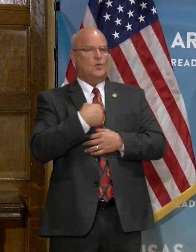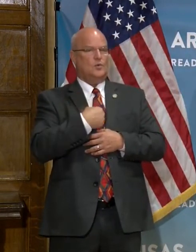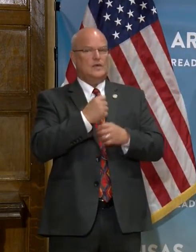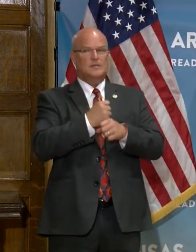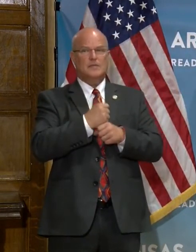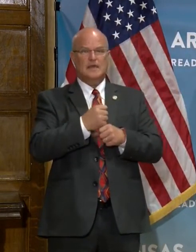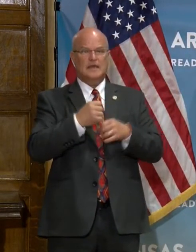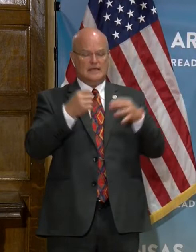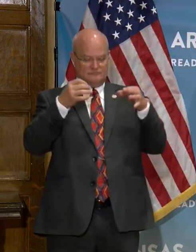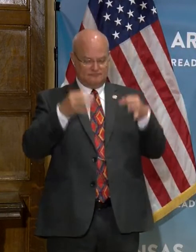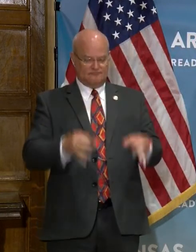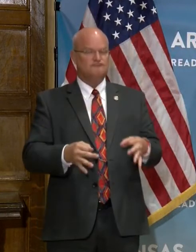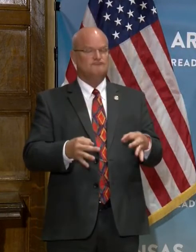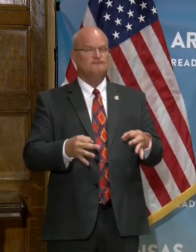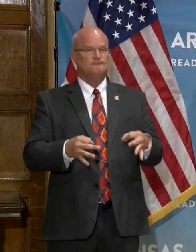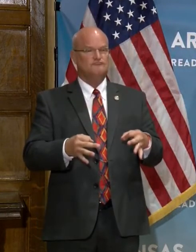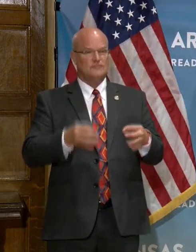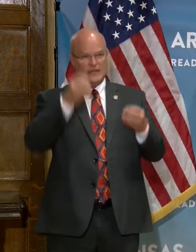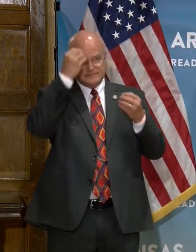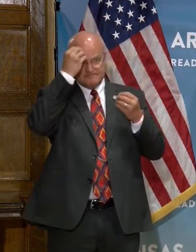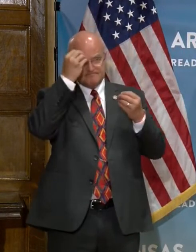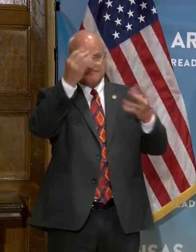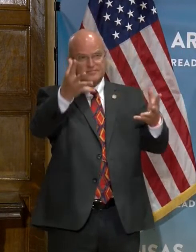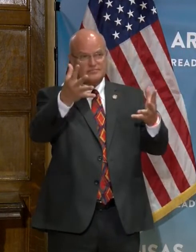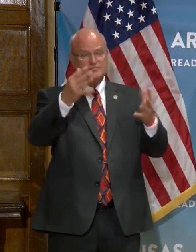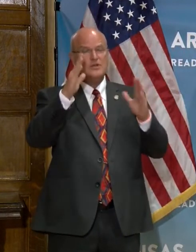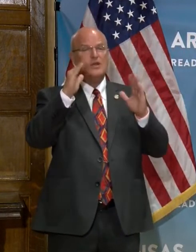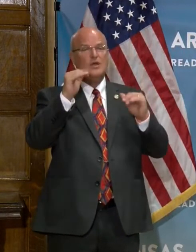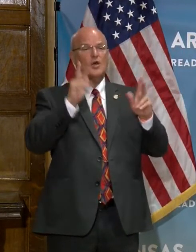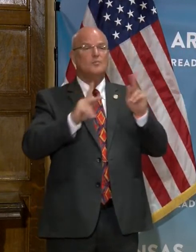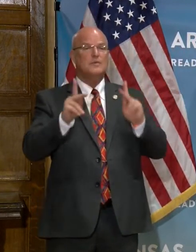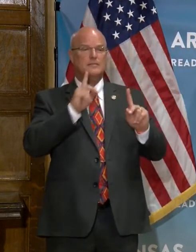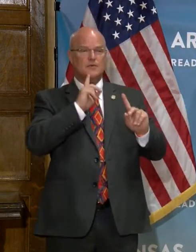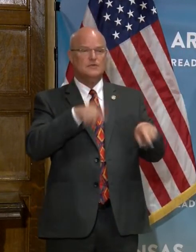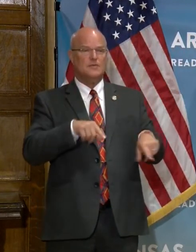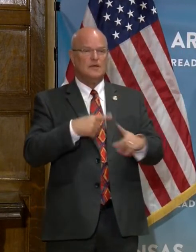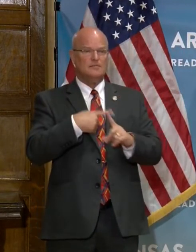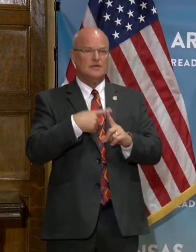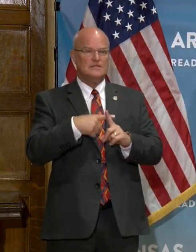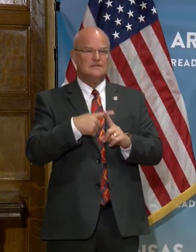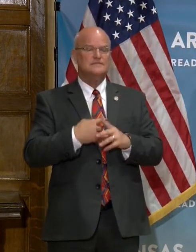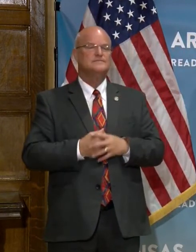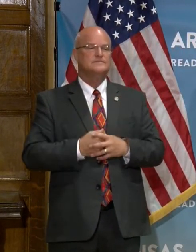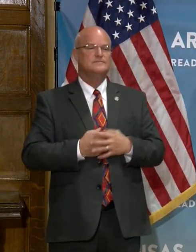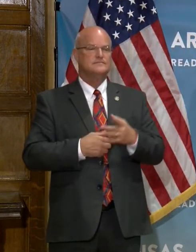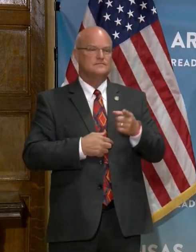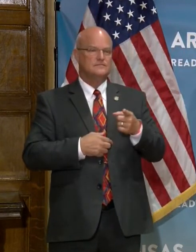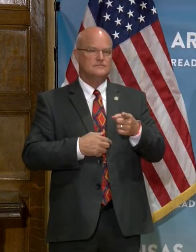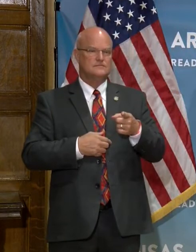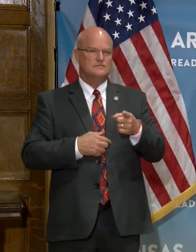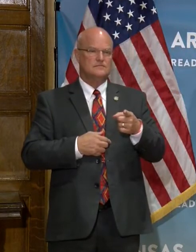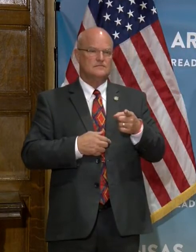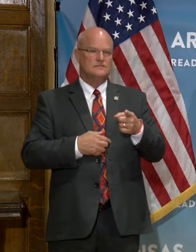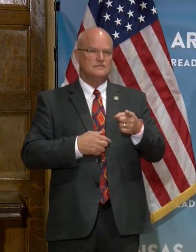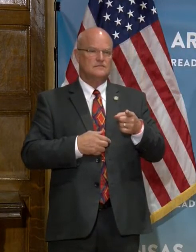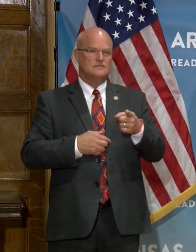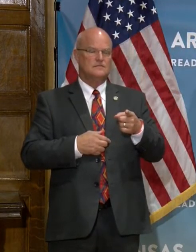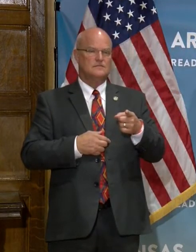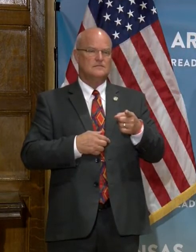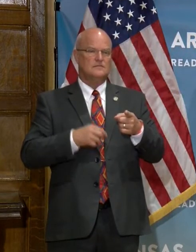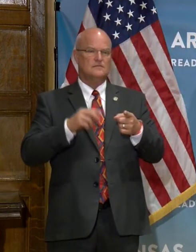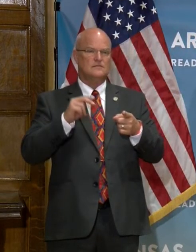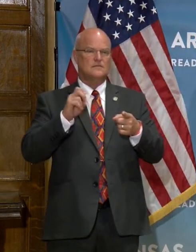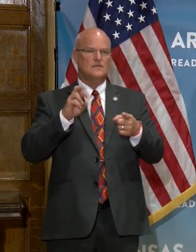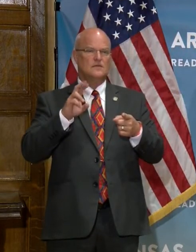make our case, and we hope Arkansans respond to that. Goldman Sachs yesterday came out with the